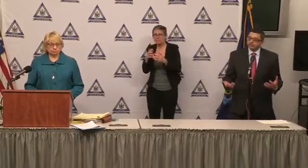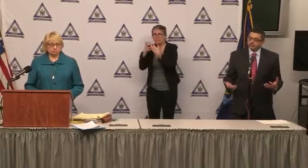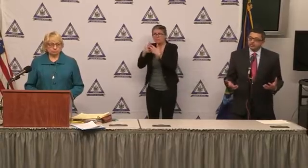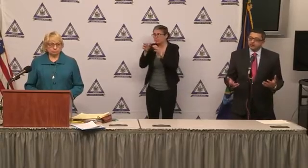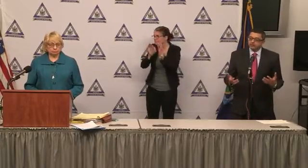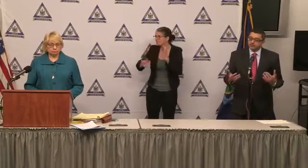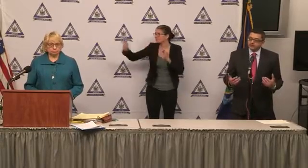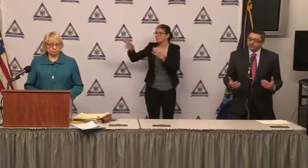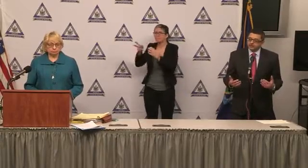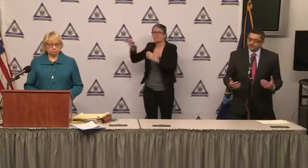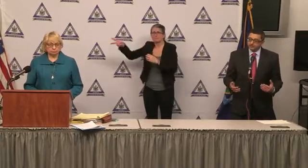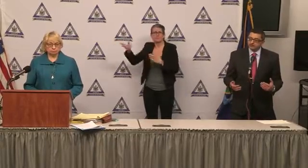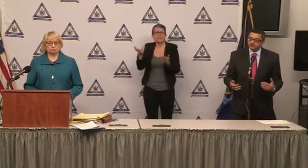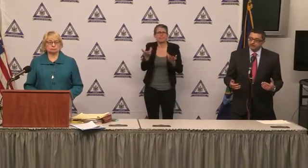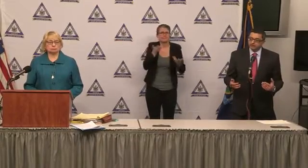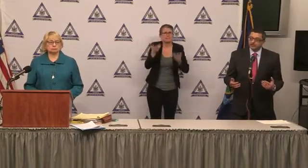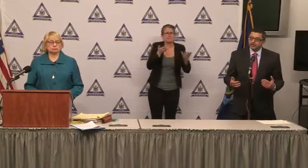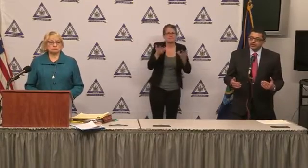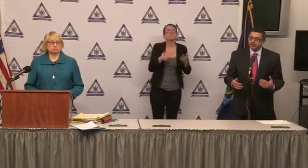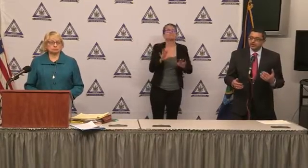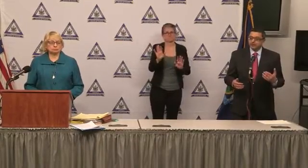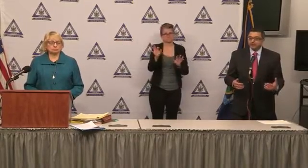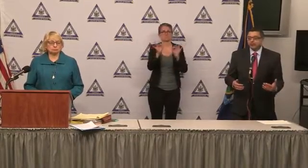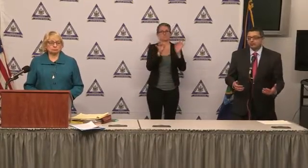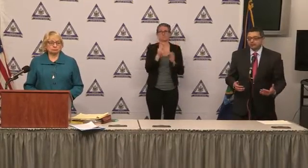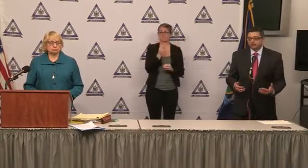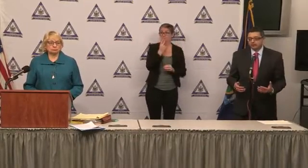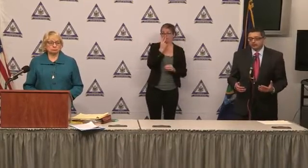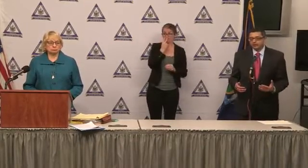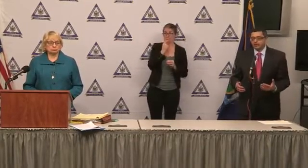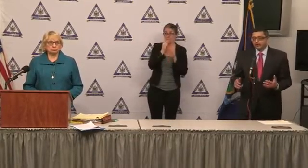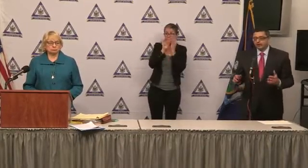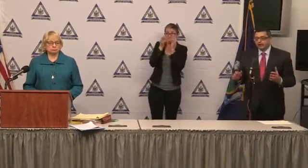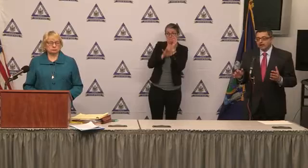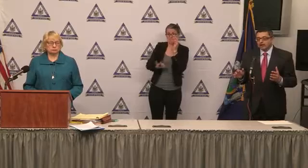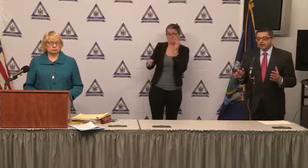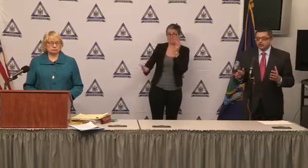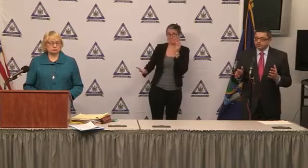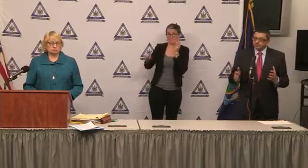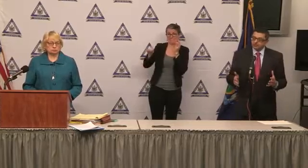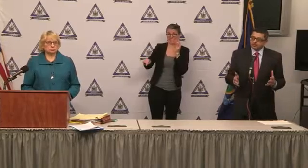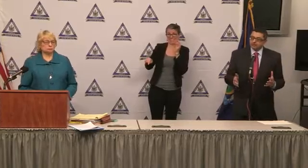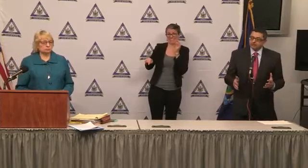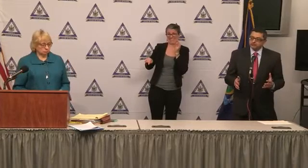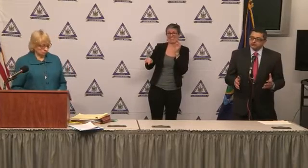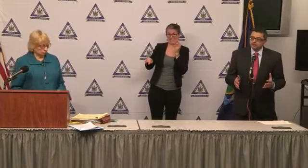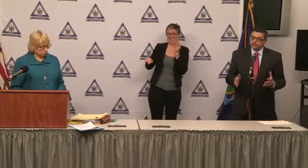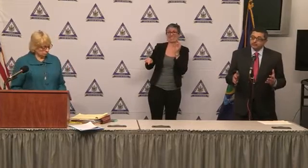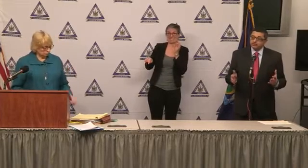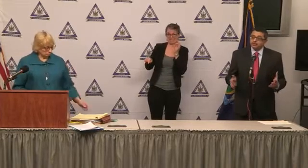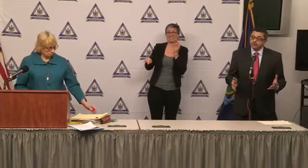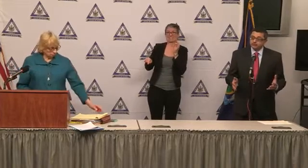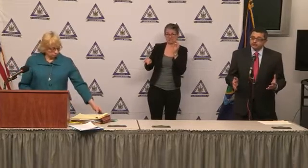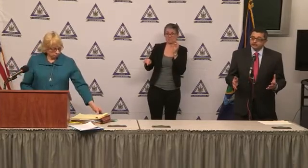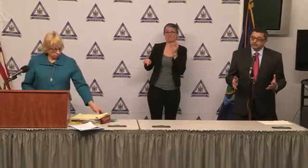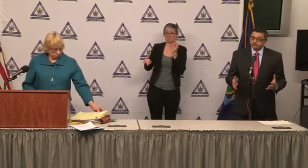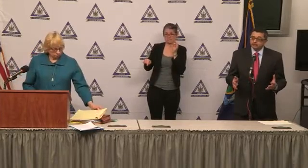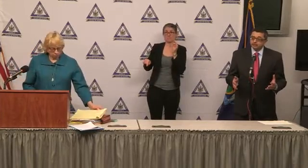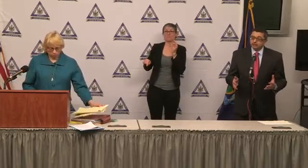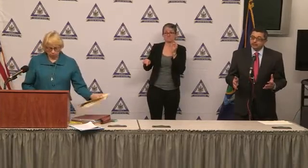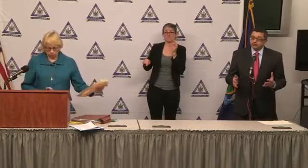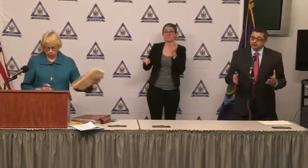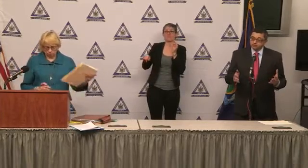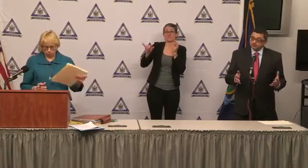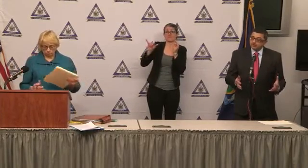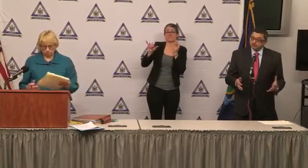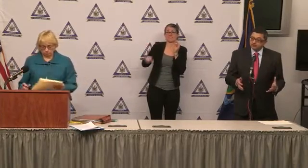we think about the need for ventilators and how we would operationalize that. And when you think about ventilators, you need three things.